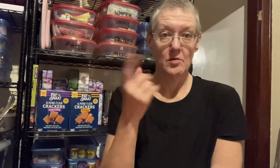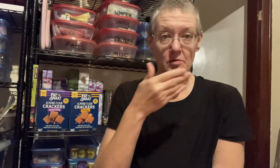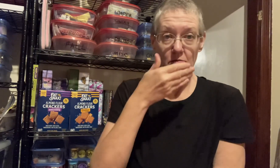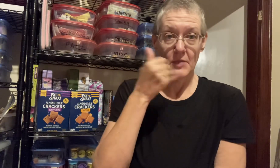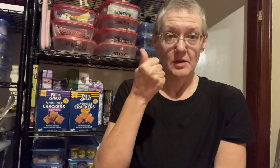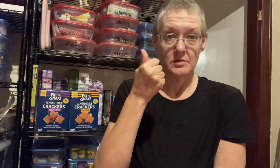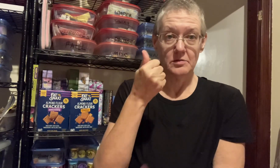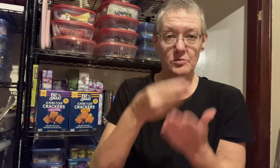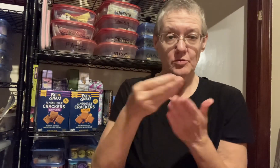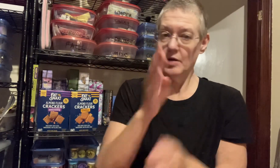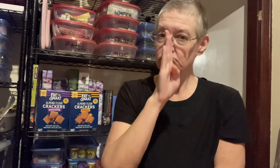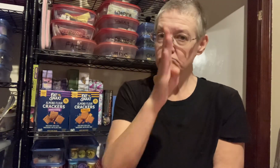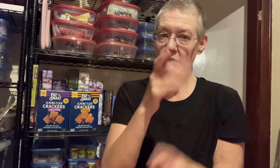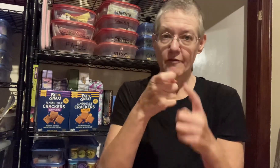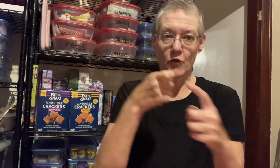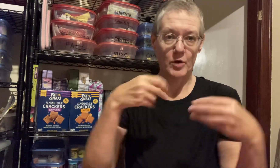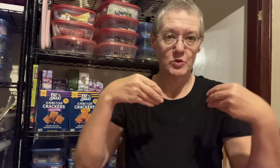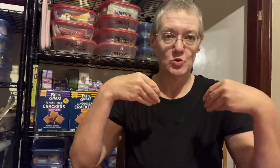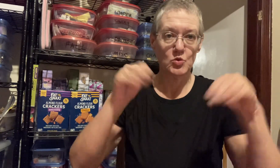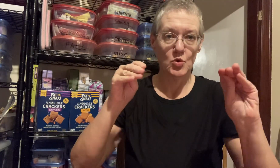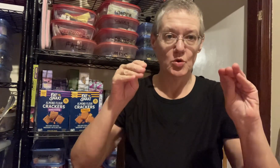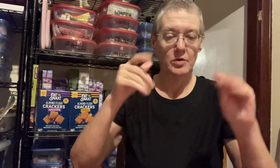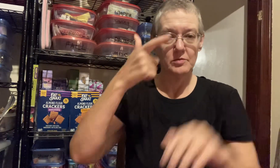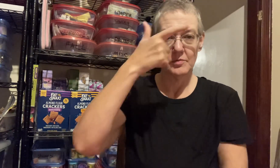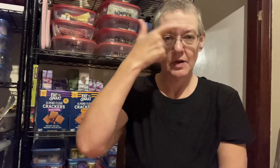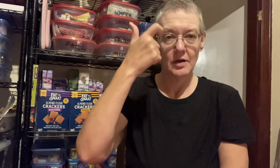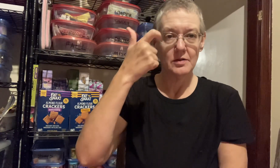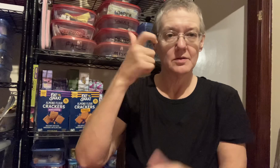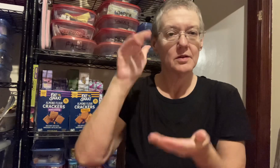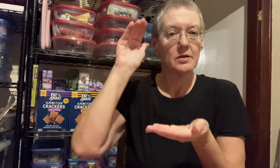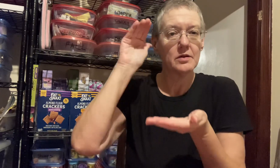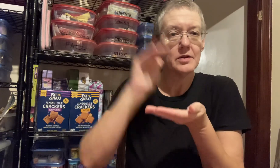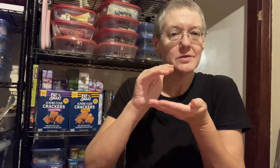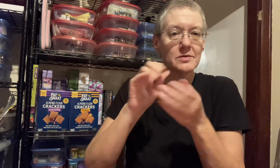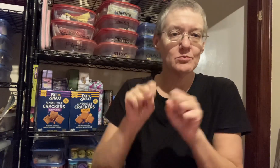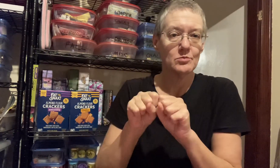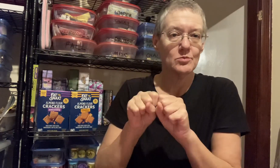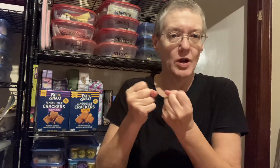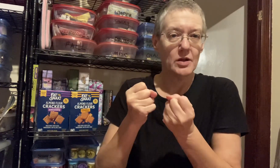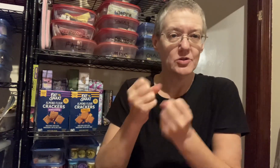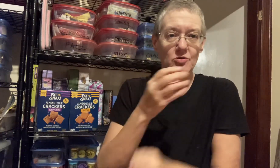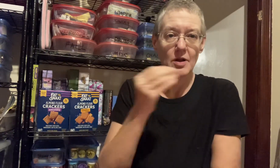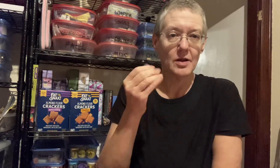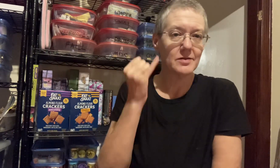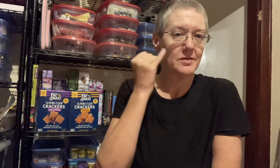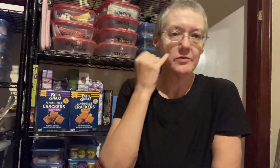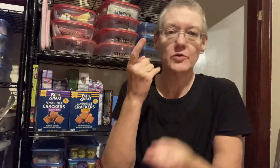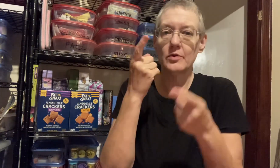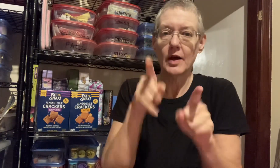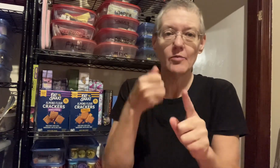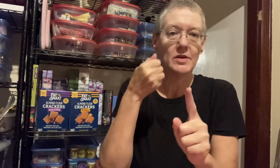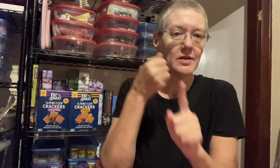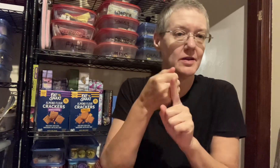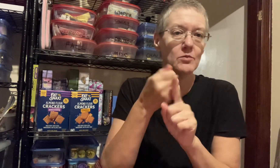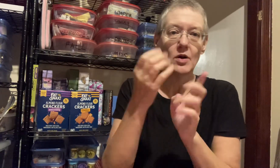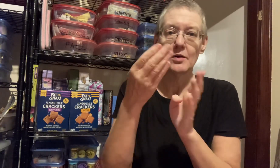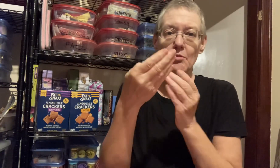Now, it's always best to buy them directly from the store because you're going to have less breakage. And if you happen to